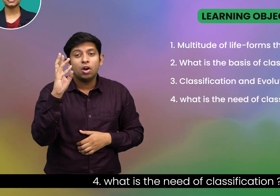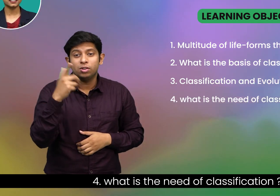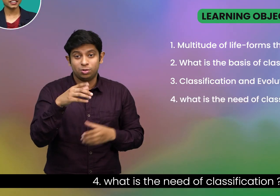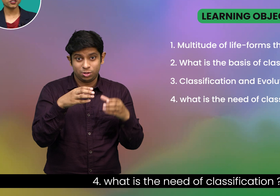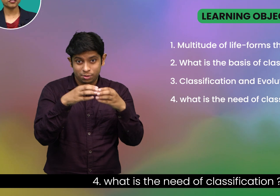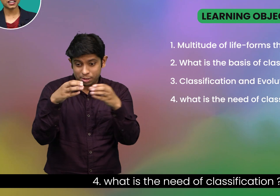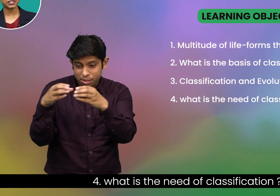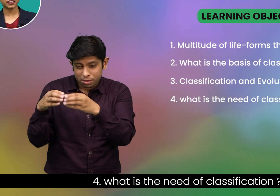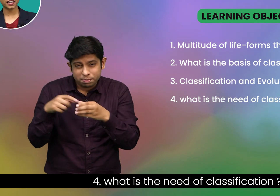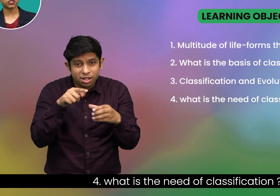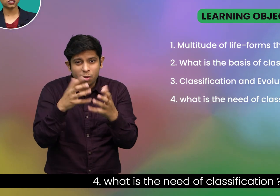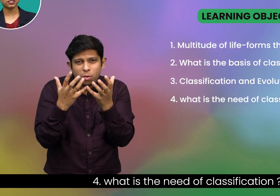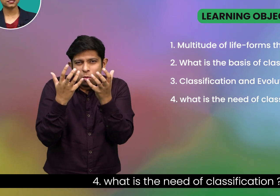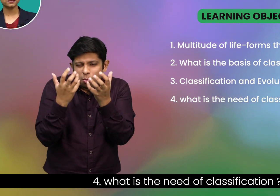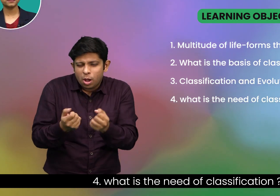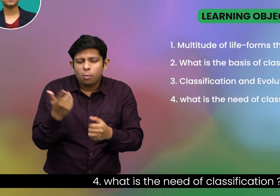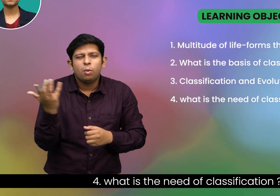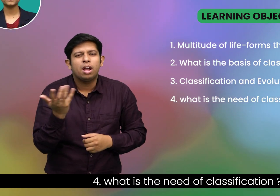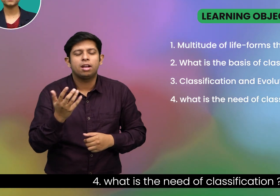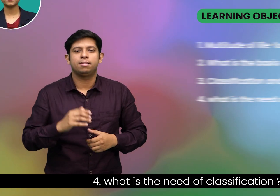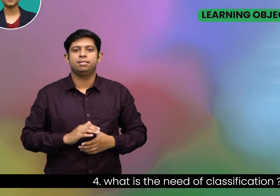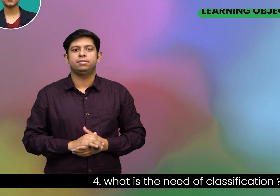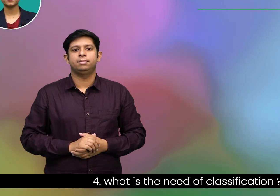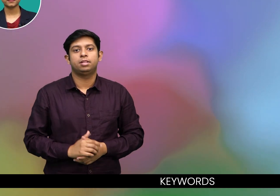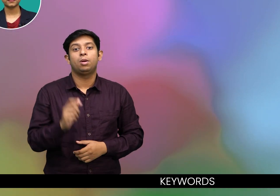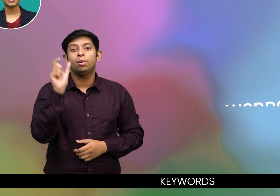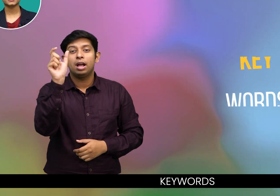What is the need of classification?